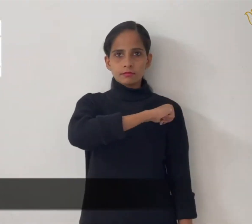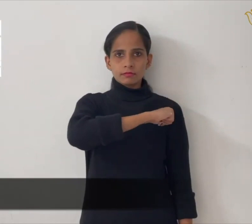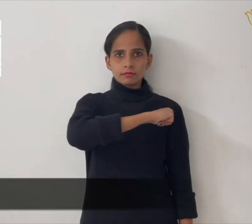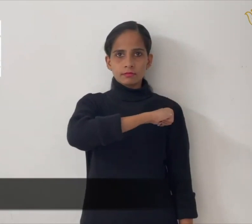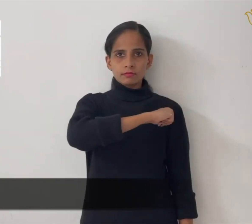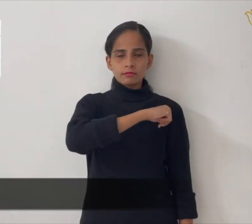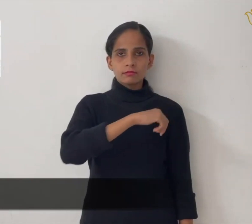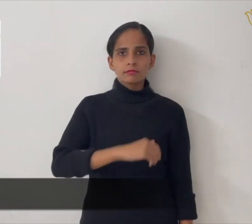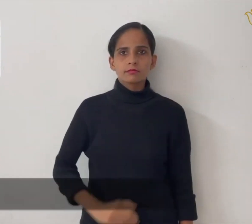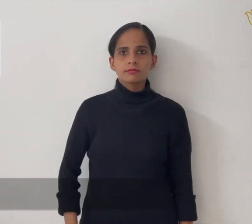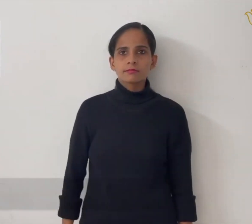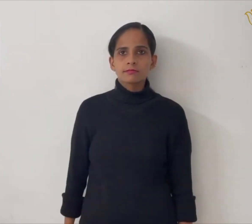Palestine,